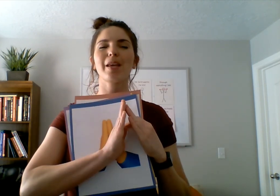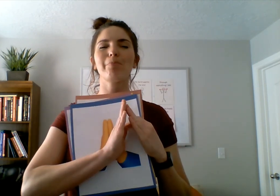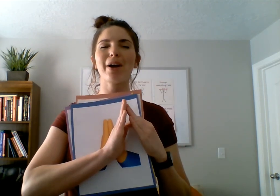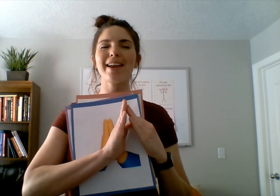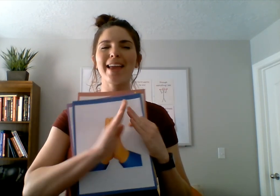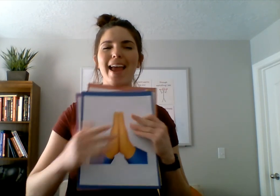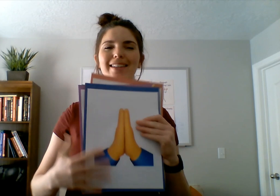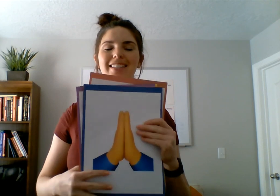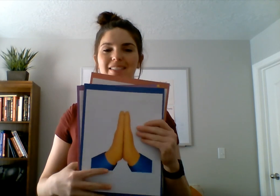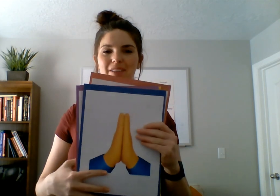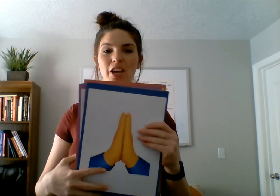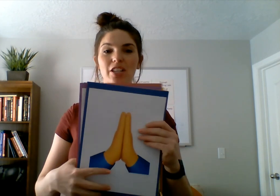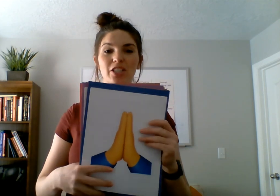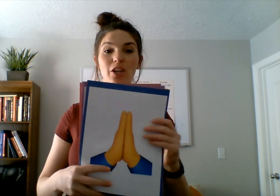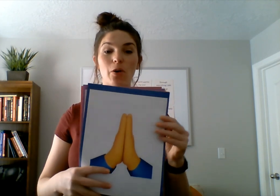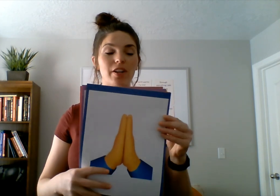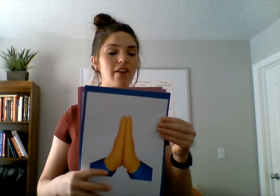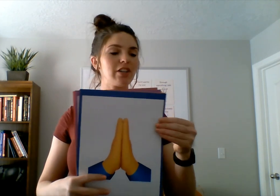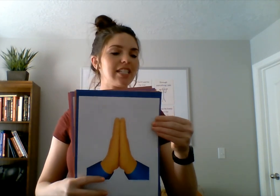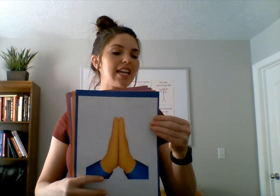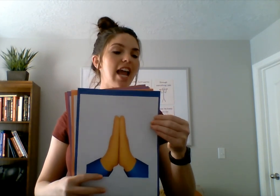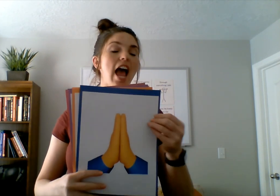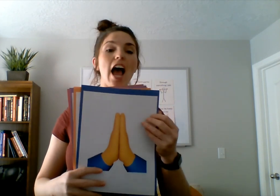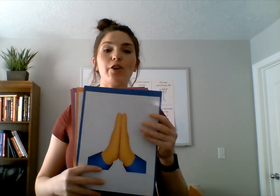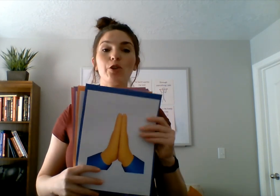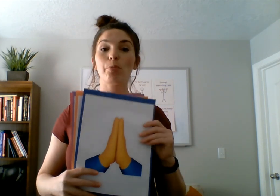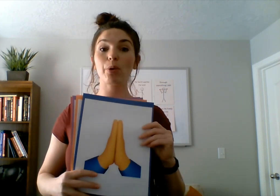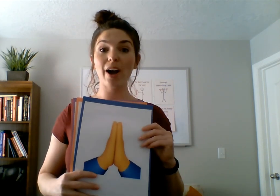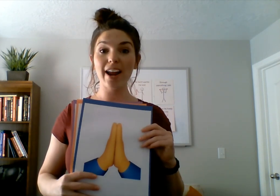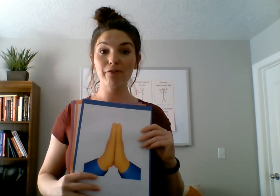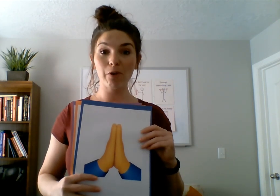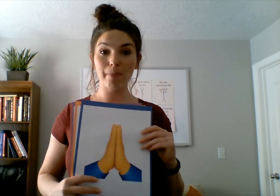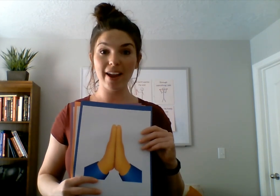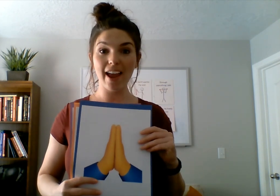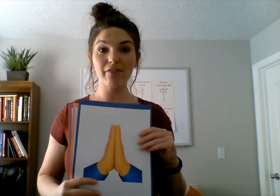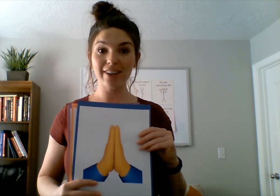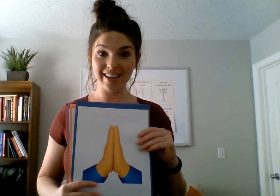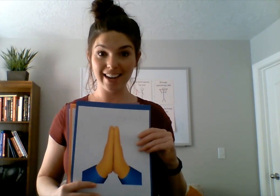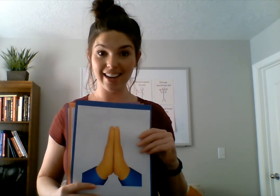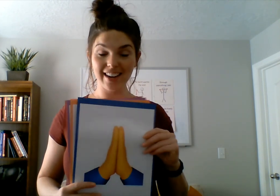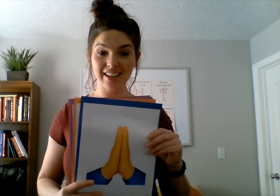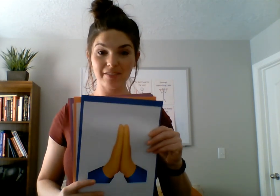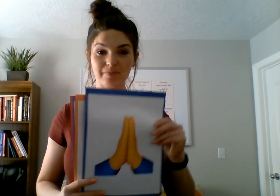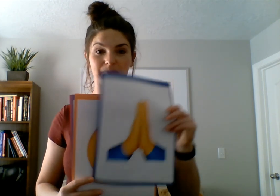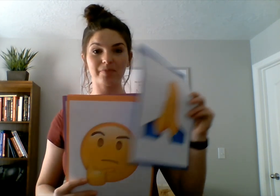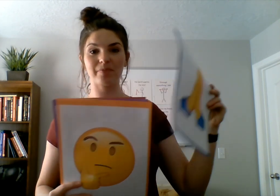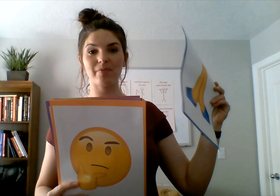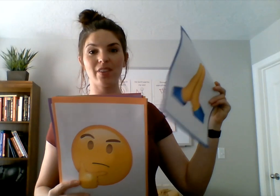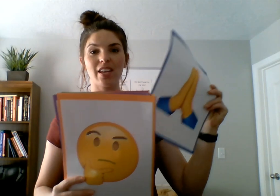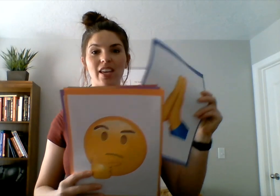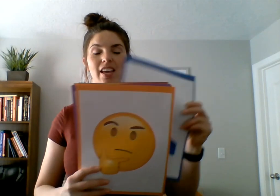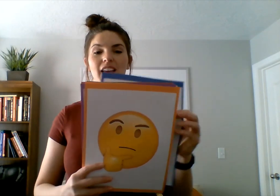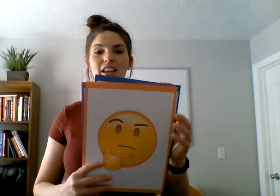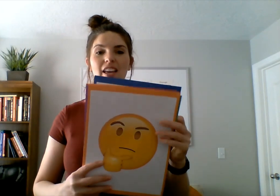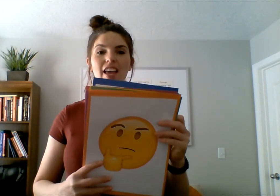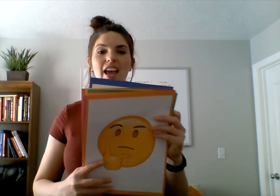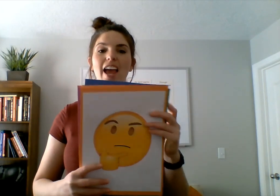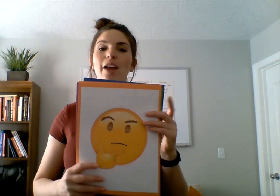Praying hands. So I'll never see how you pray for my every need and